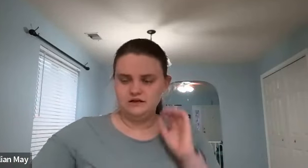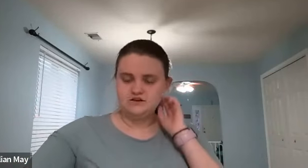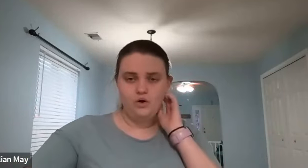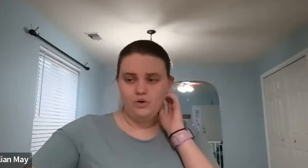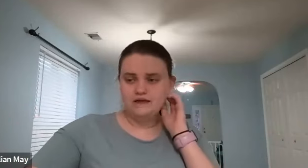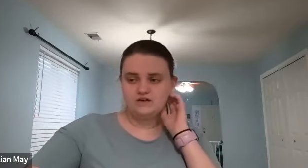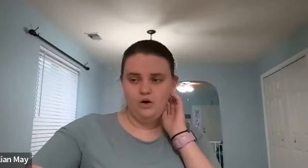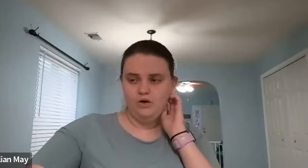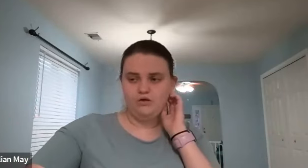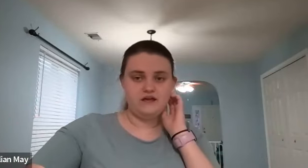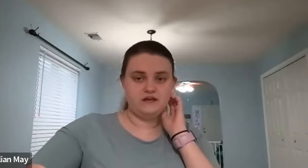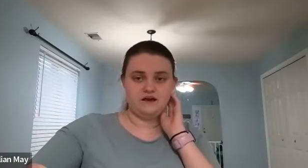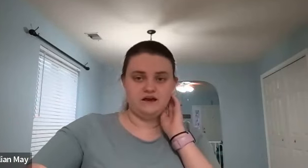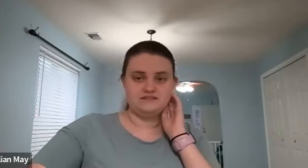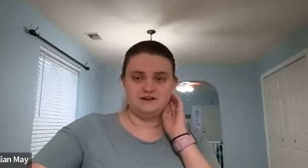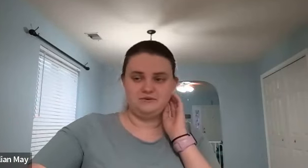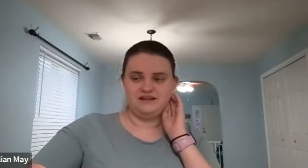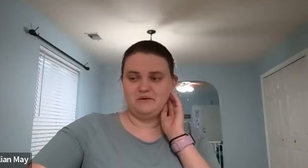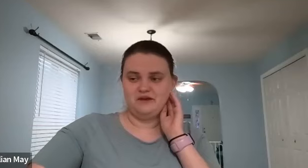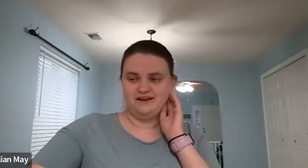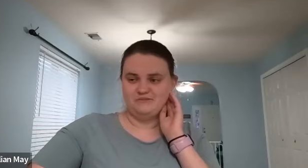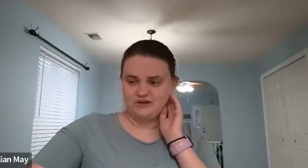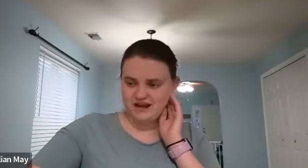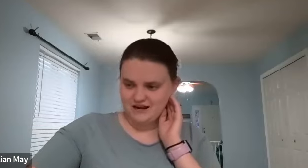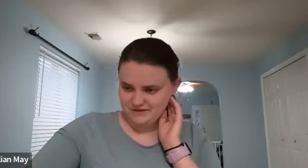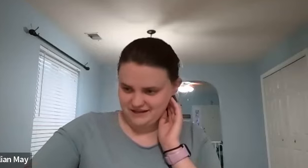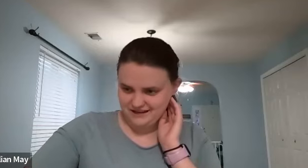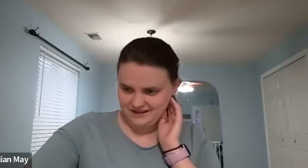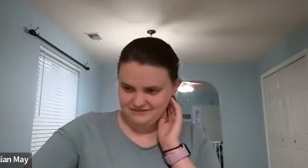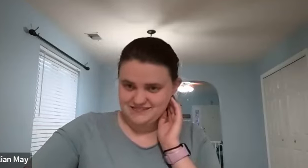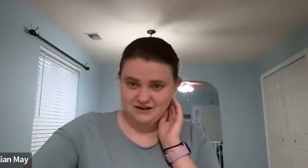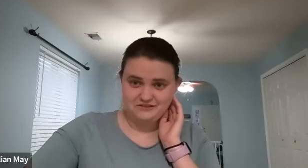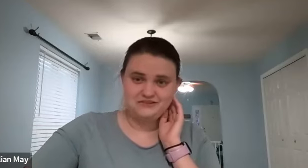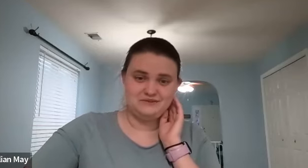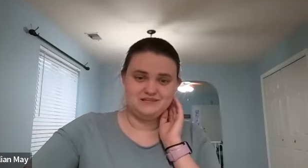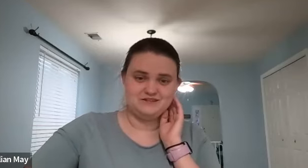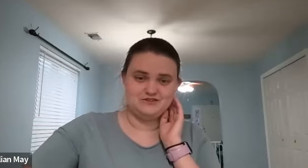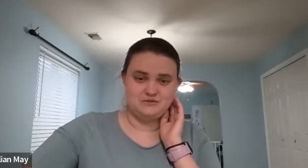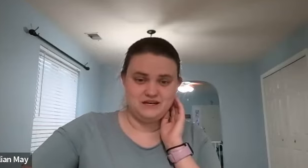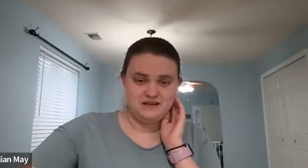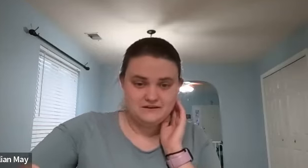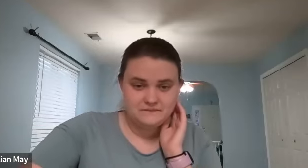a whole thing, guys. I'm looking at it, I'm like, I can't even say all the themes because there's so many.